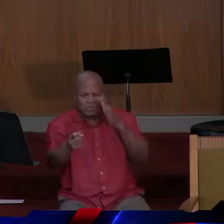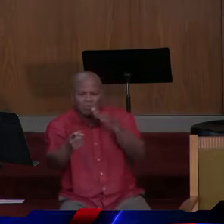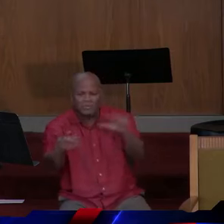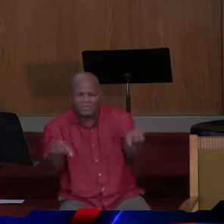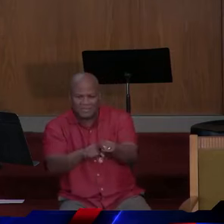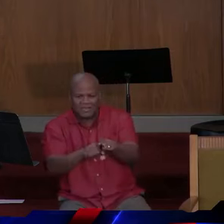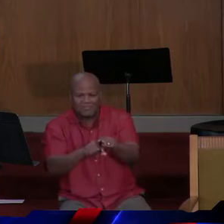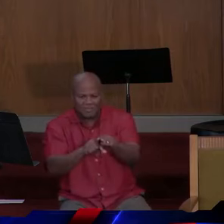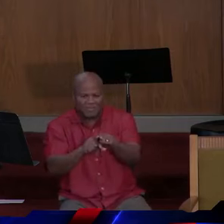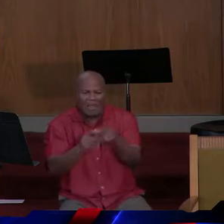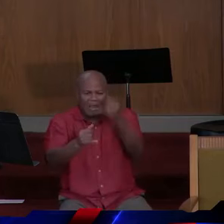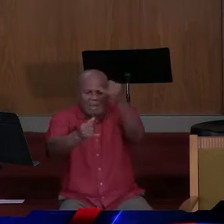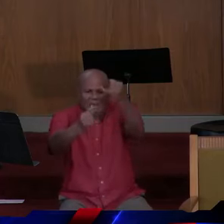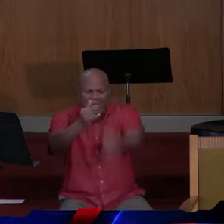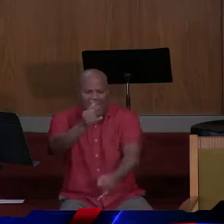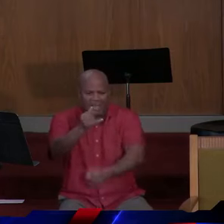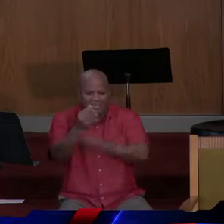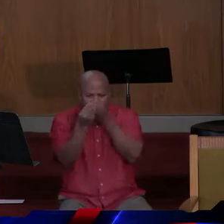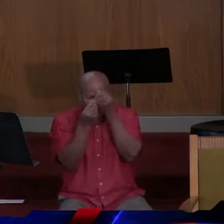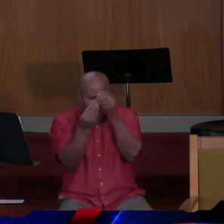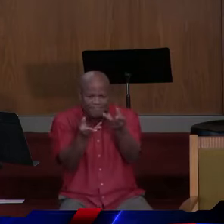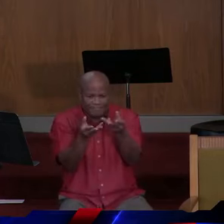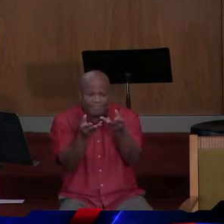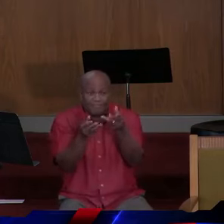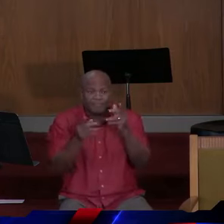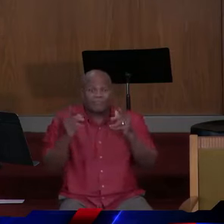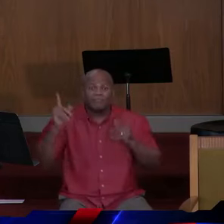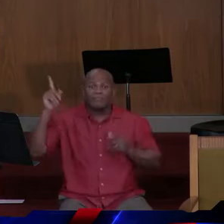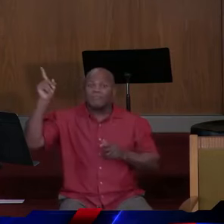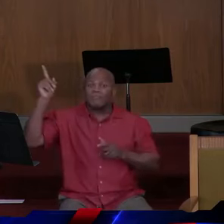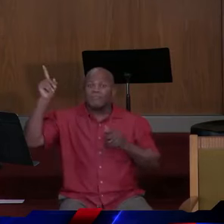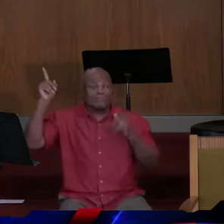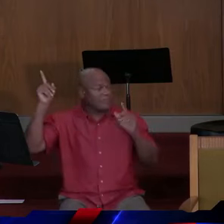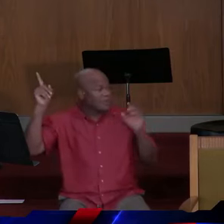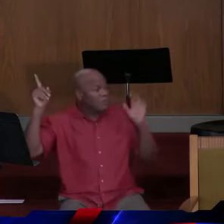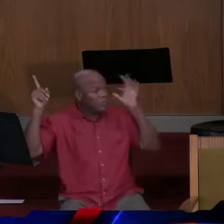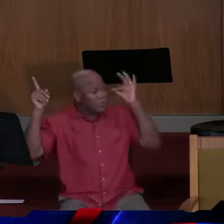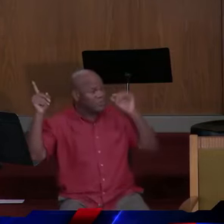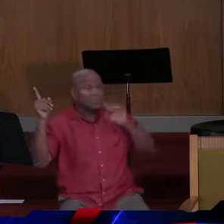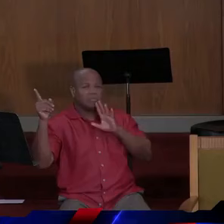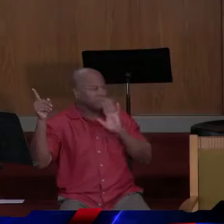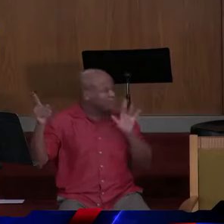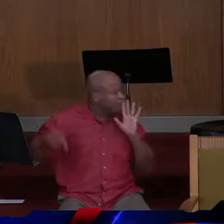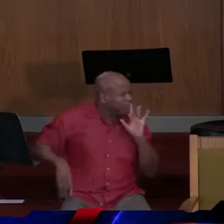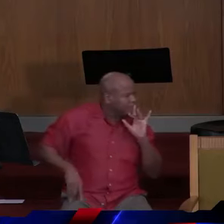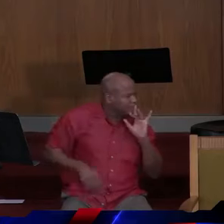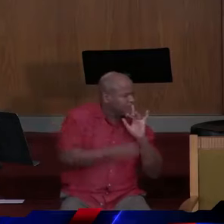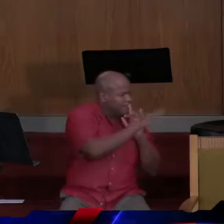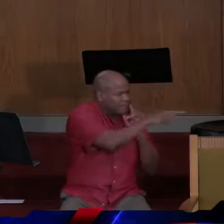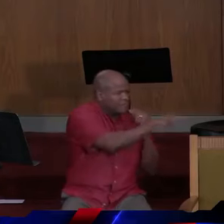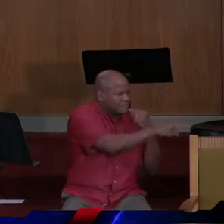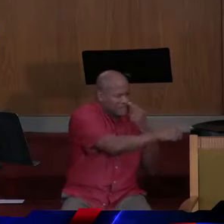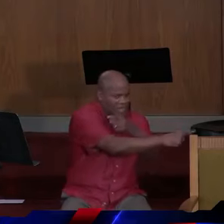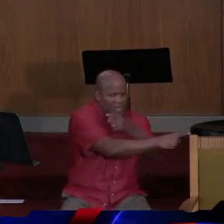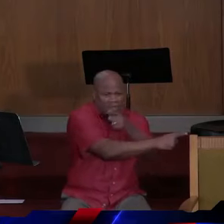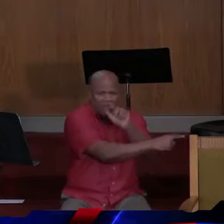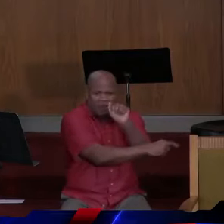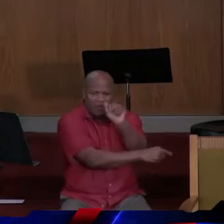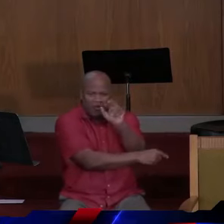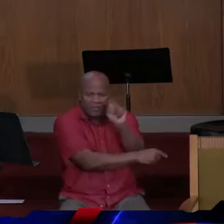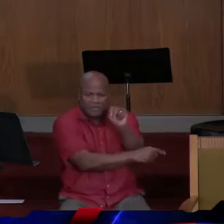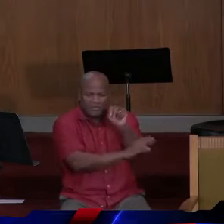leave you with this. As God spoke to Moses to tell Aaron, say this blessing of all the children of